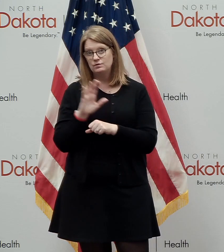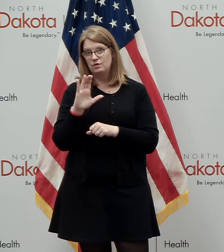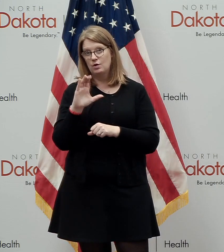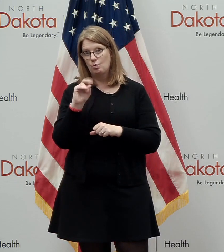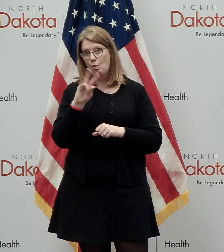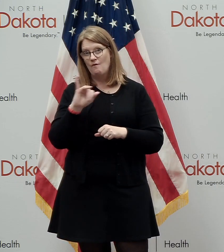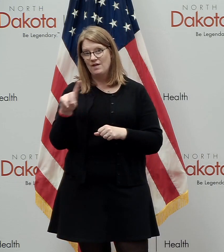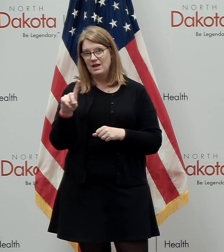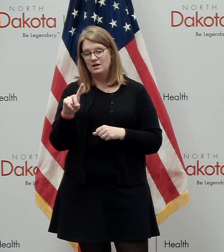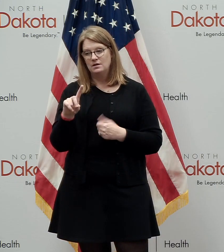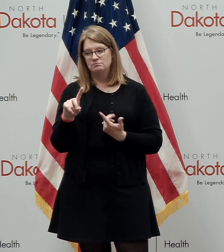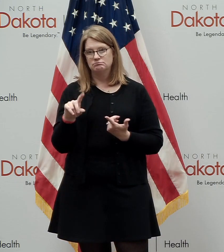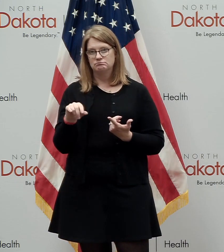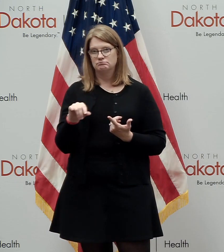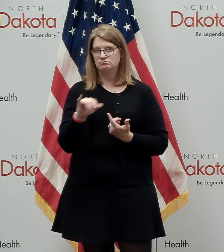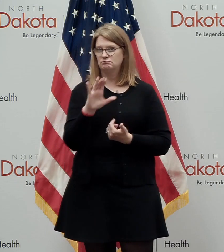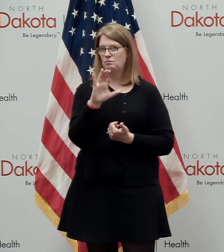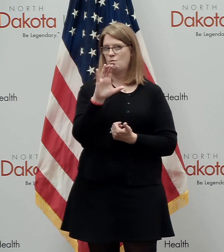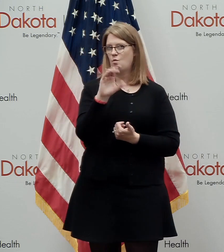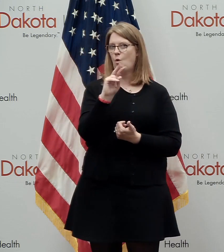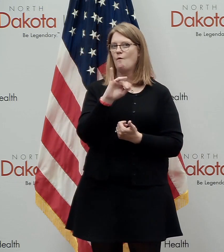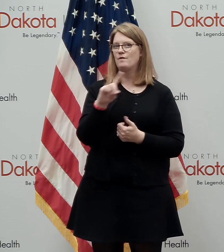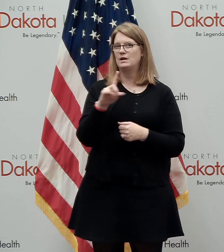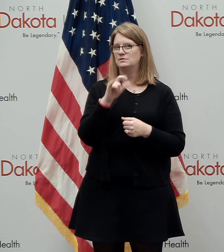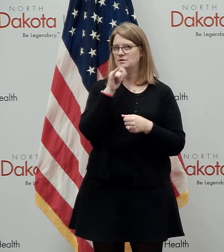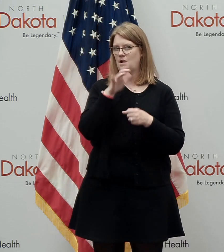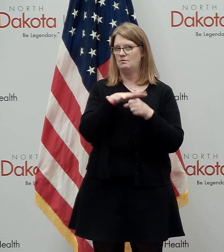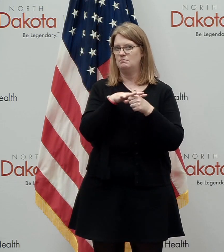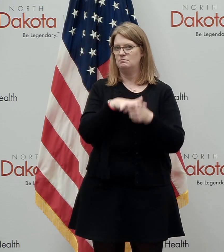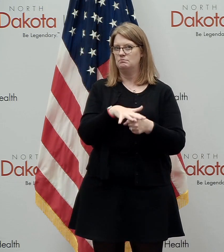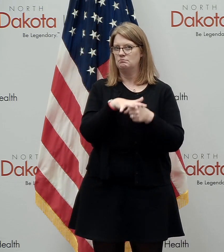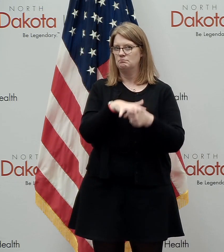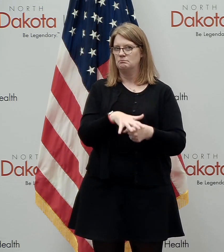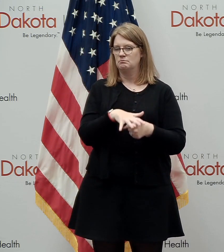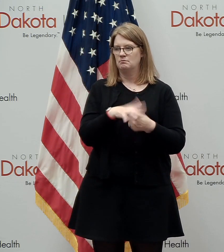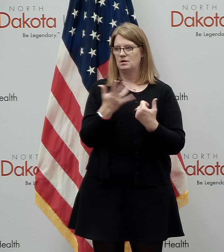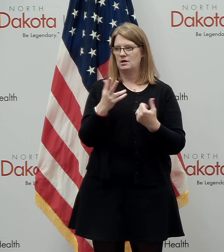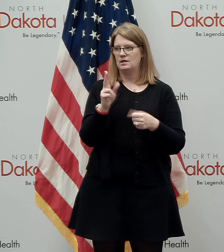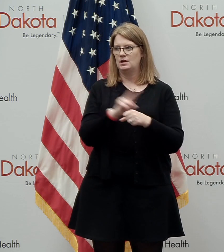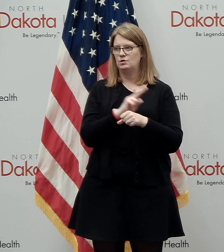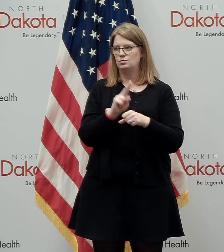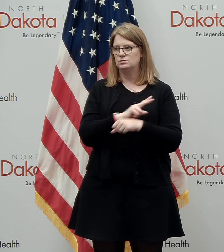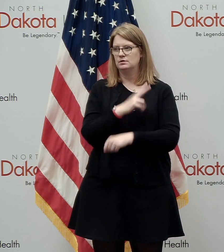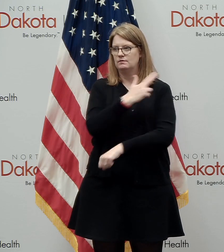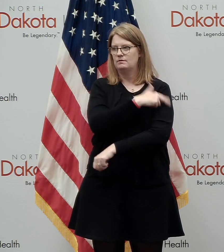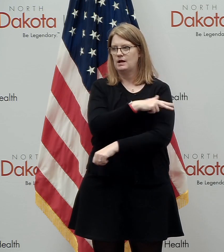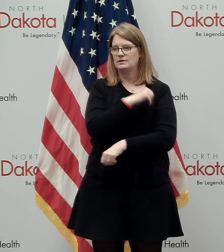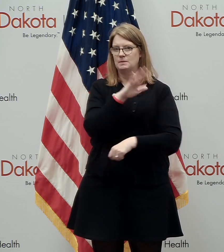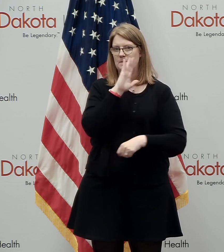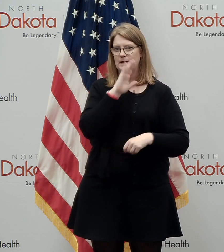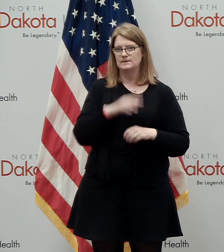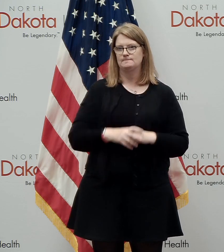COVID, COVID is not what's creating the pressure on the use of hospital beds.